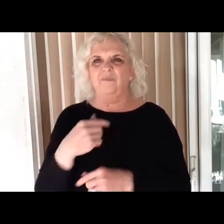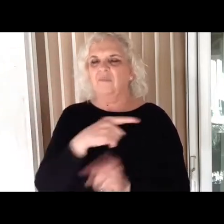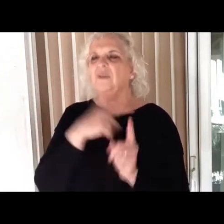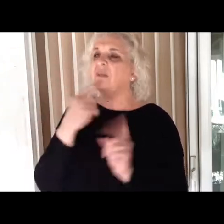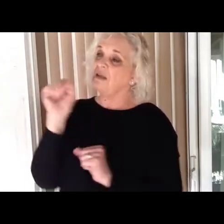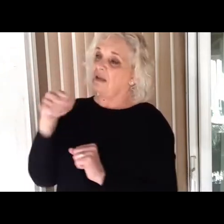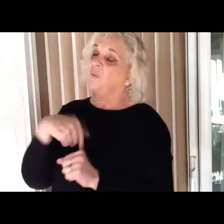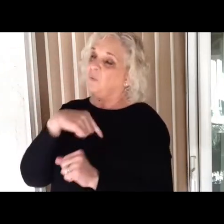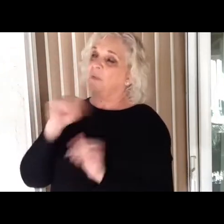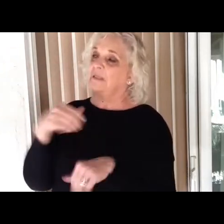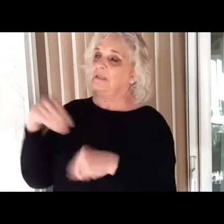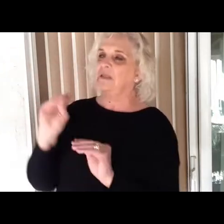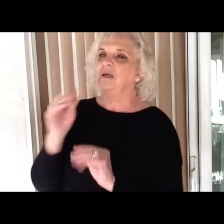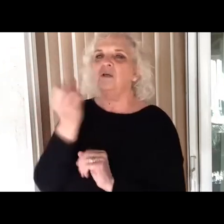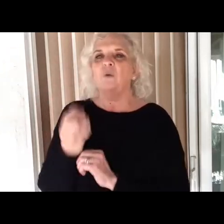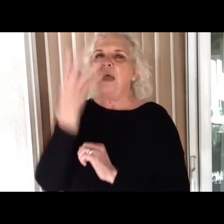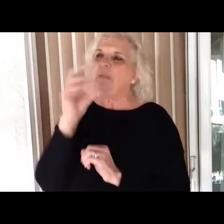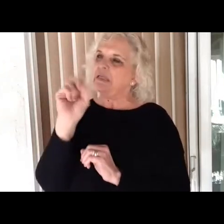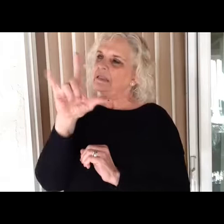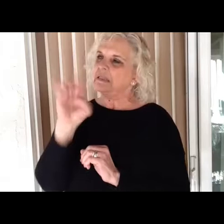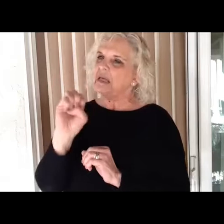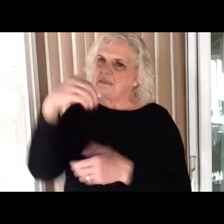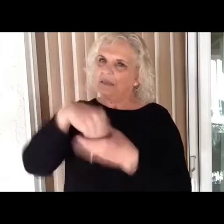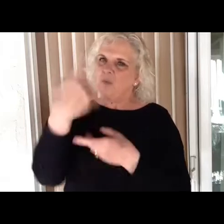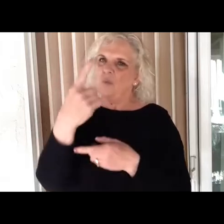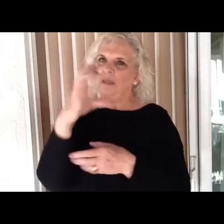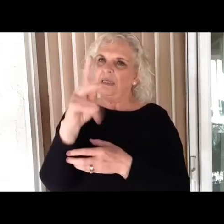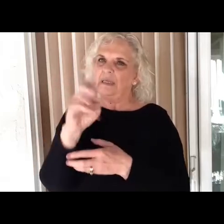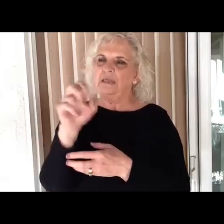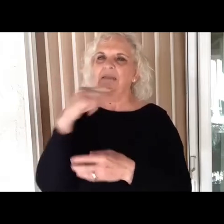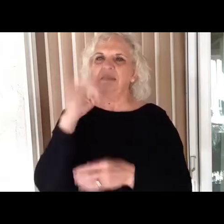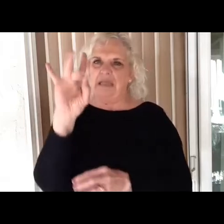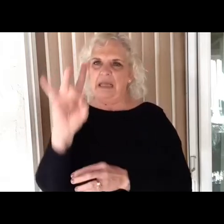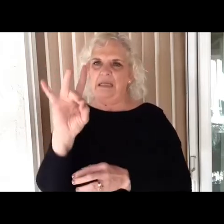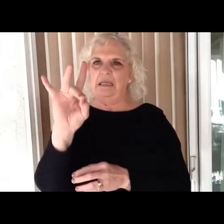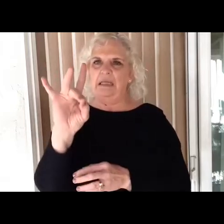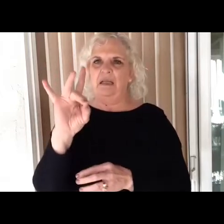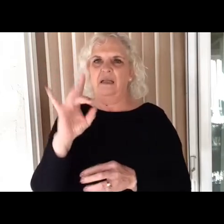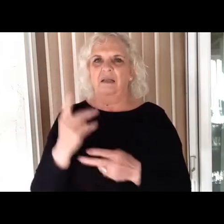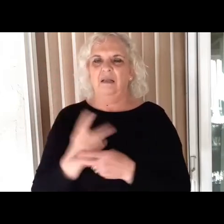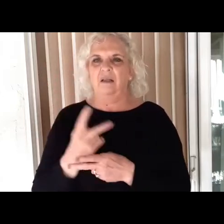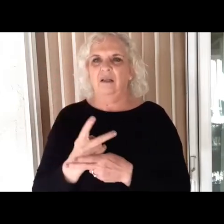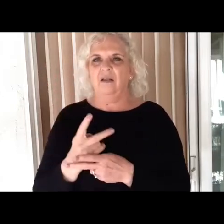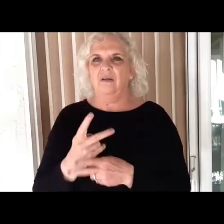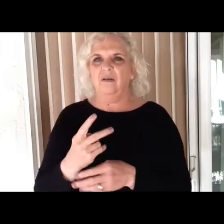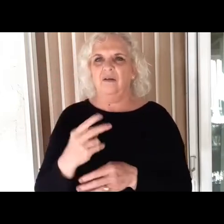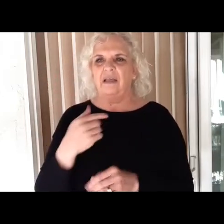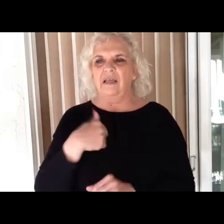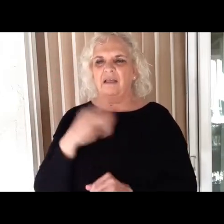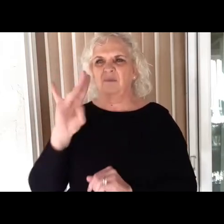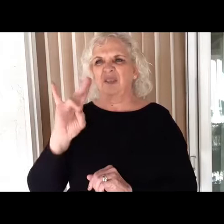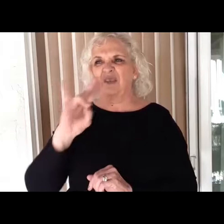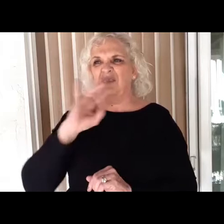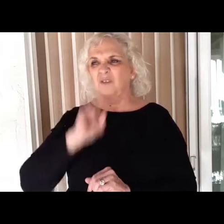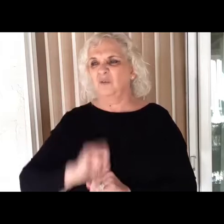it." And I says, "Well, how many slices in the cake?" And she says, 8. And I was in the 7 years old, which